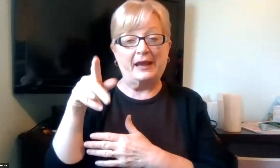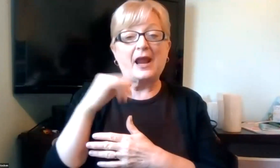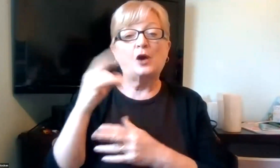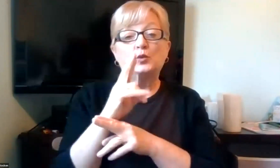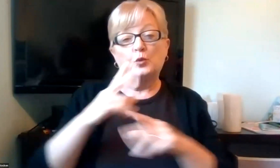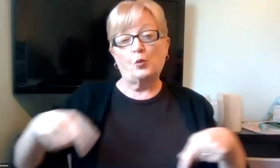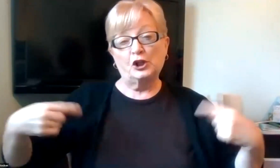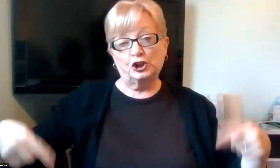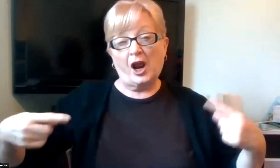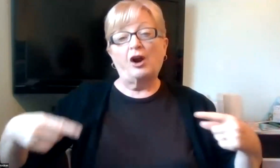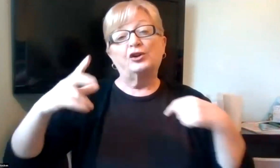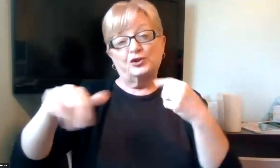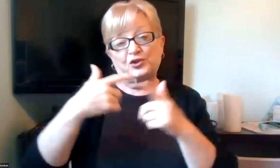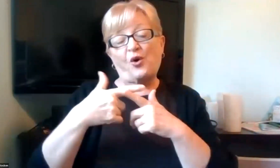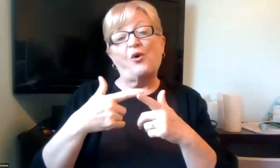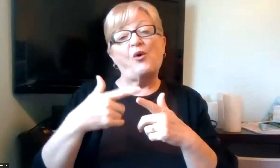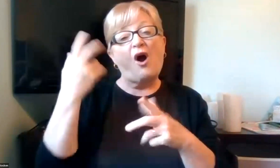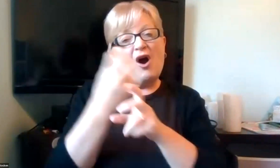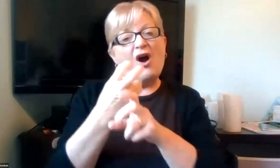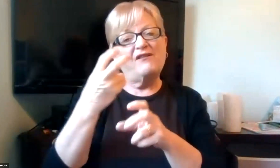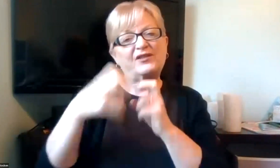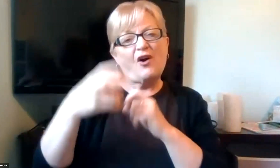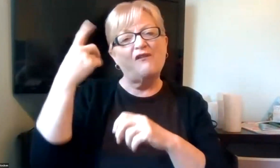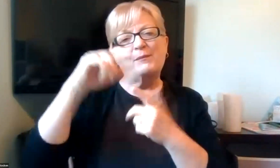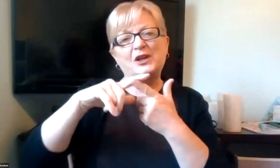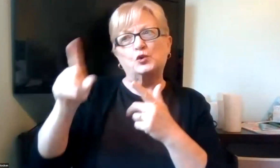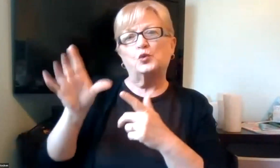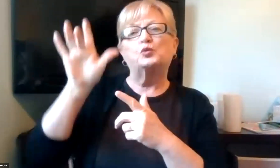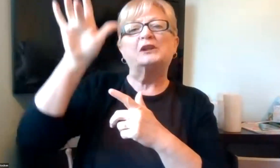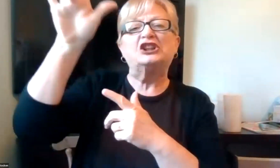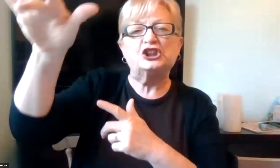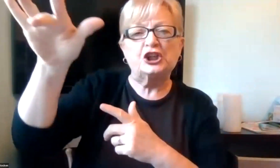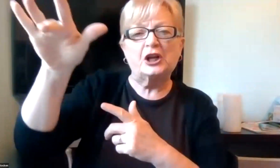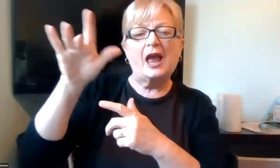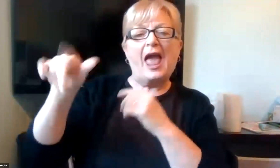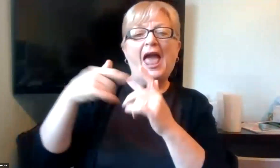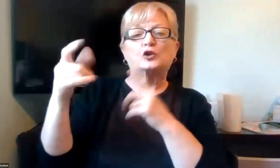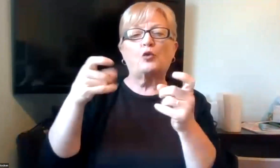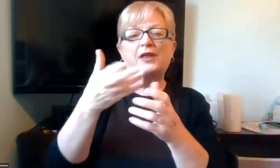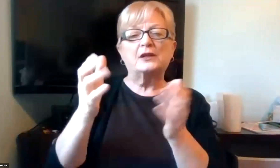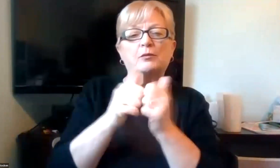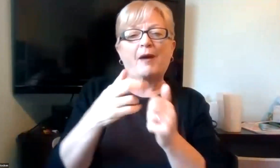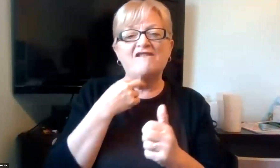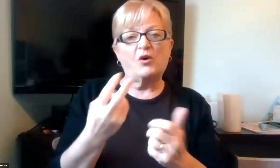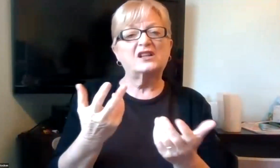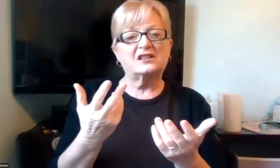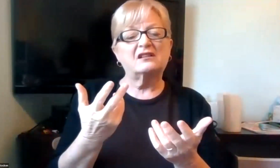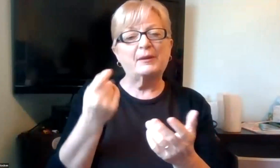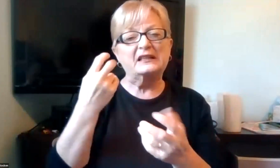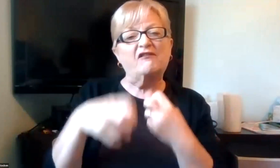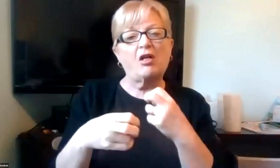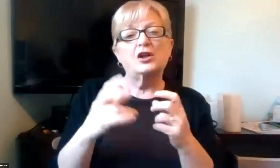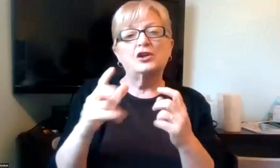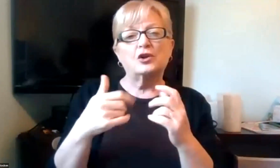So access to reaching things and being able to control things with my voice is really important because sometimes it's easier